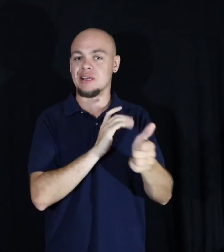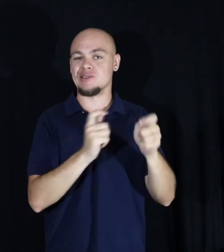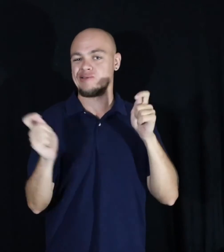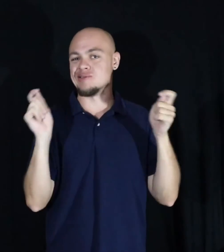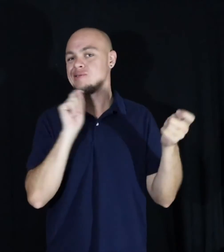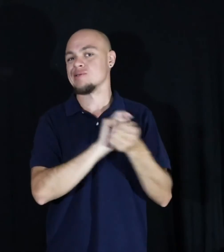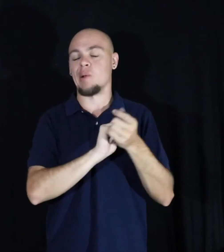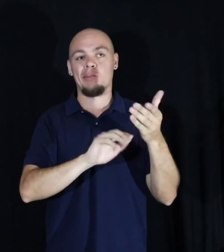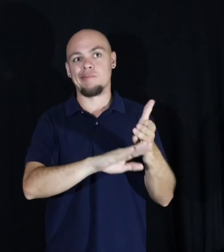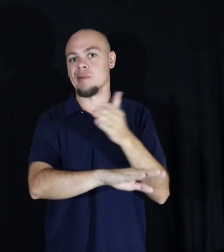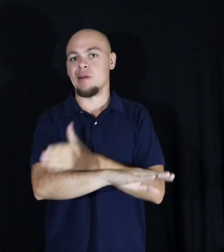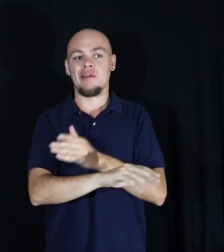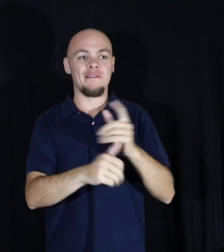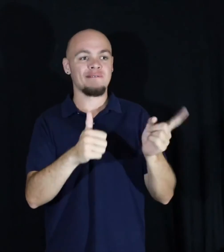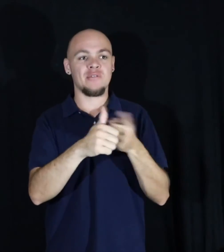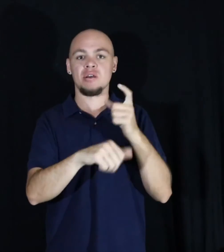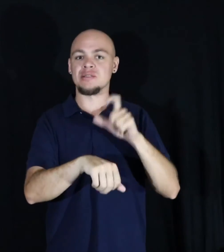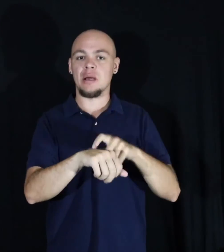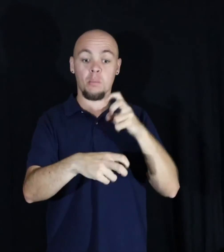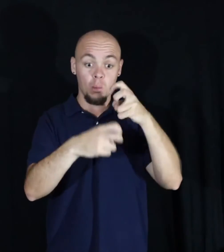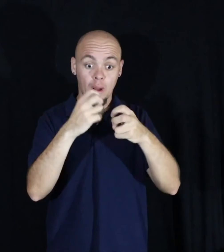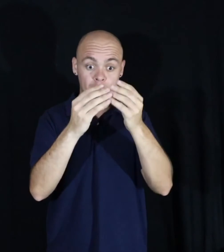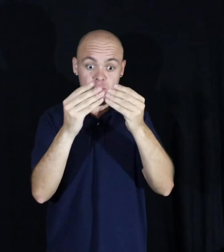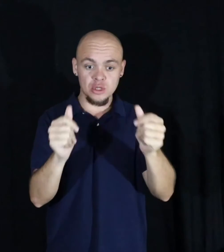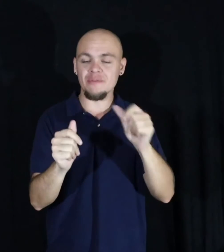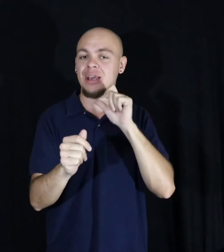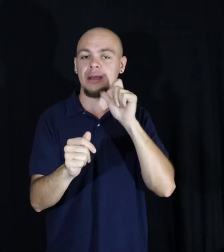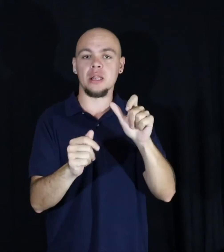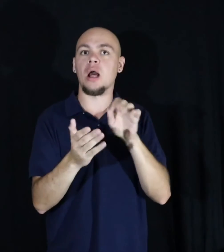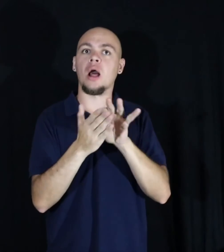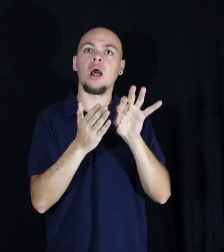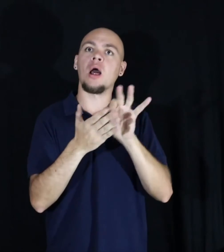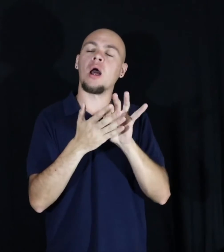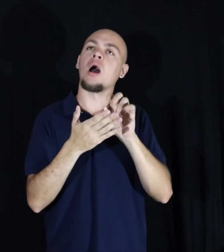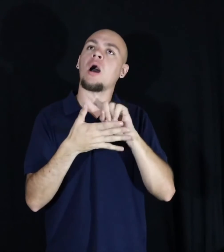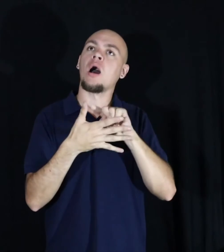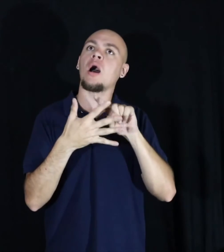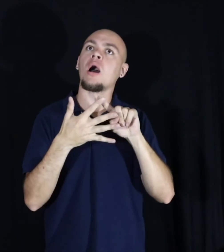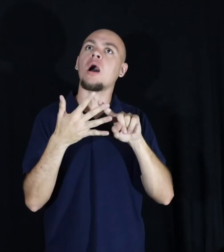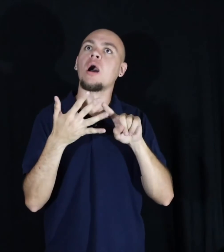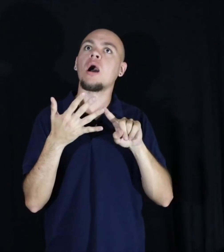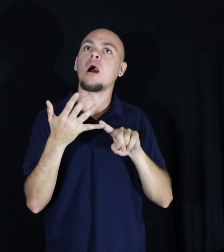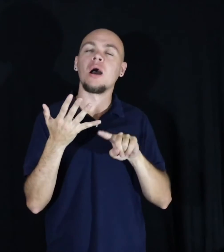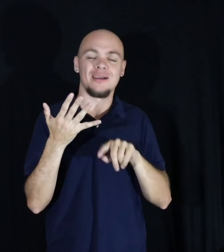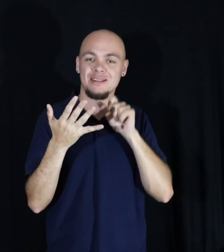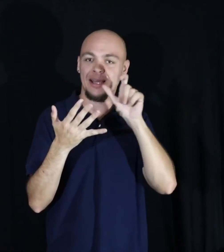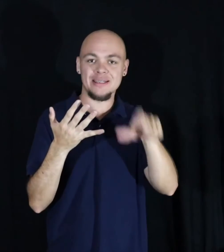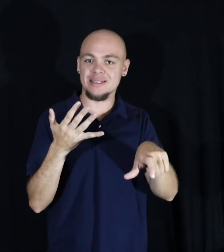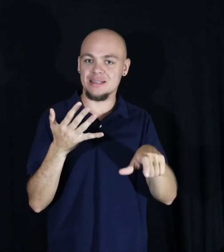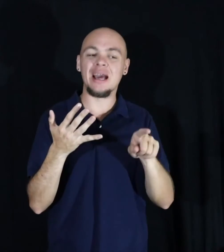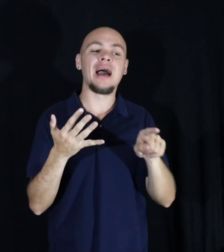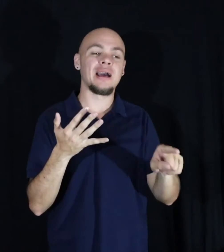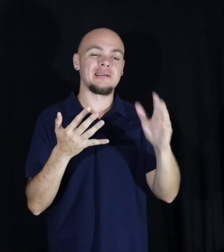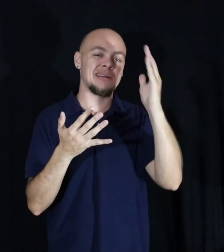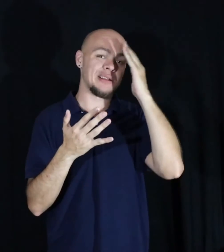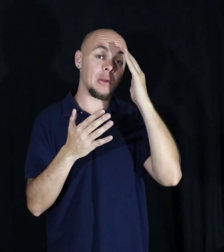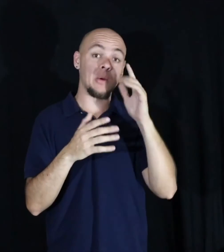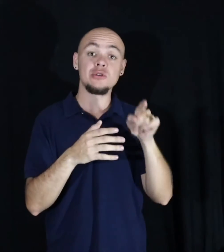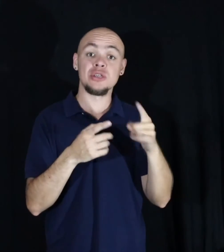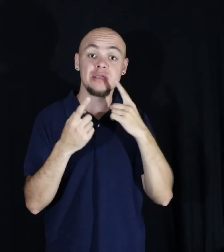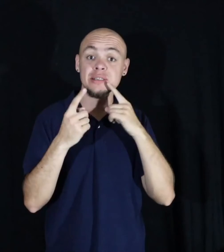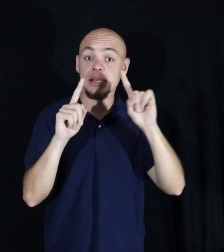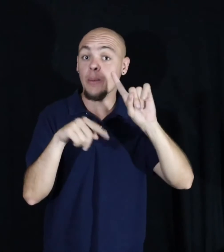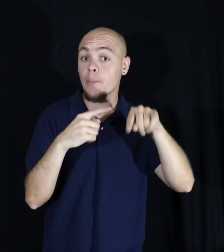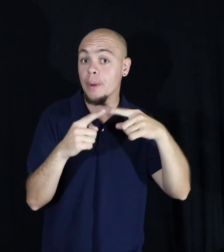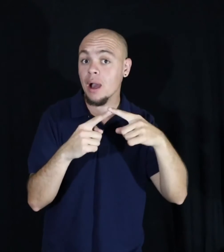time, she could focus on problem solving instead of counting on her fingers. I knew she had turned the corner when